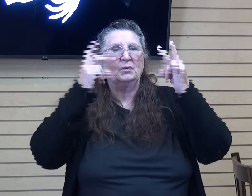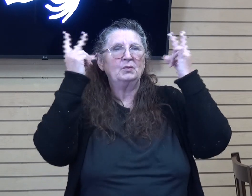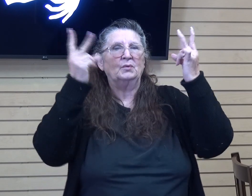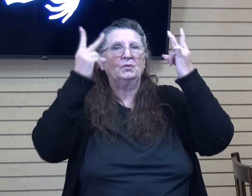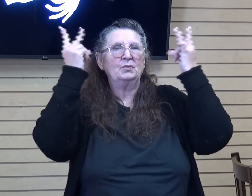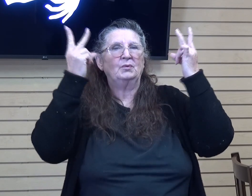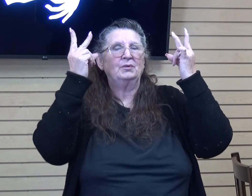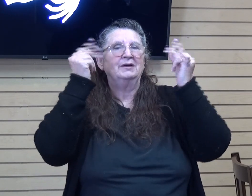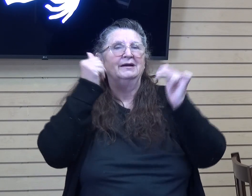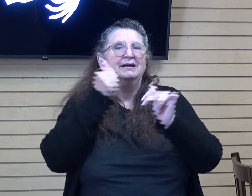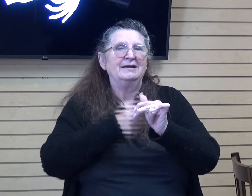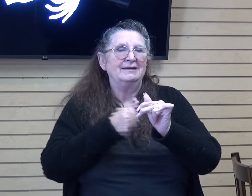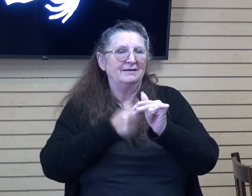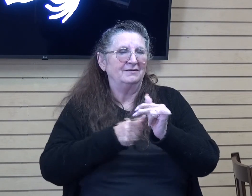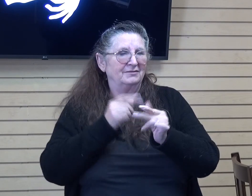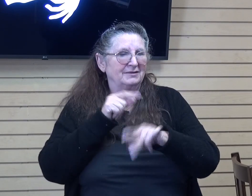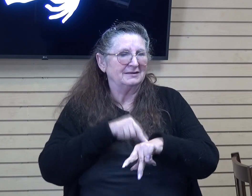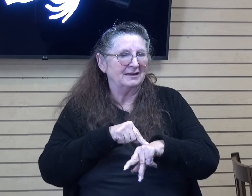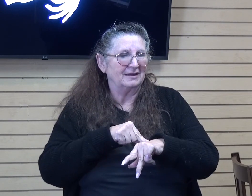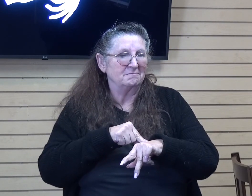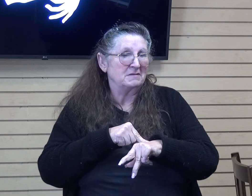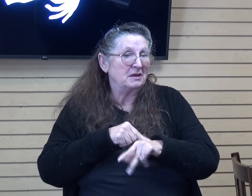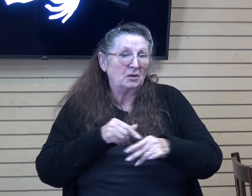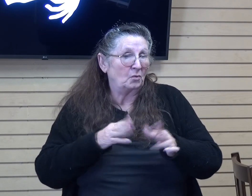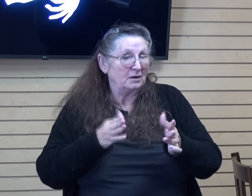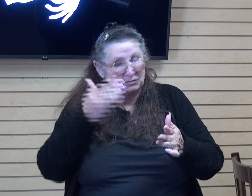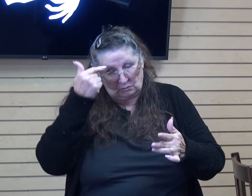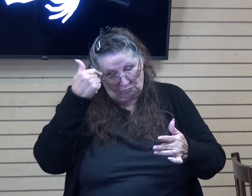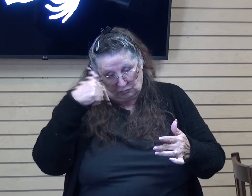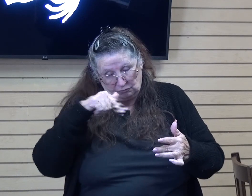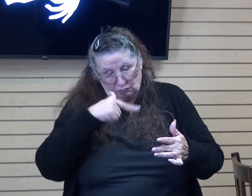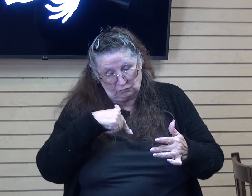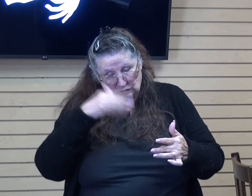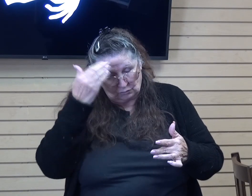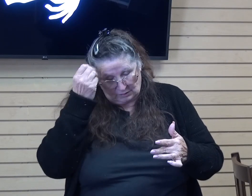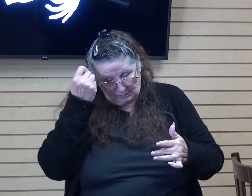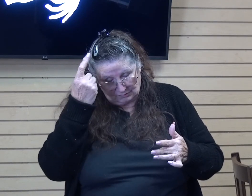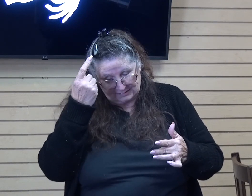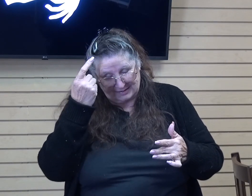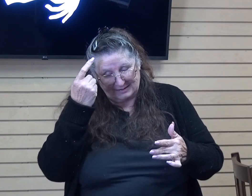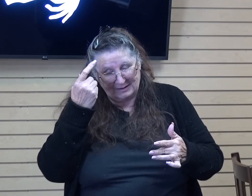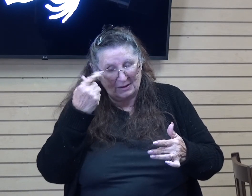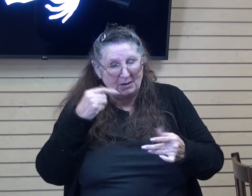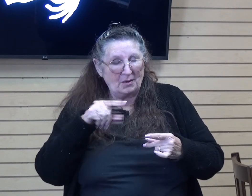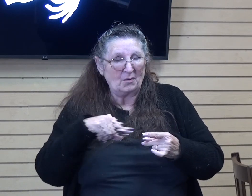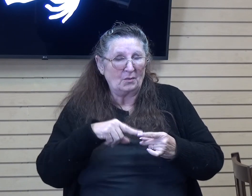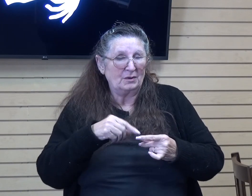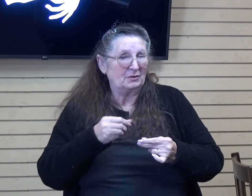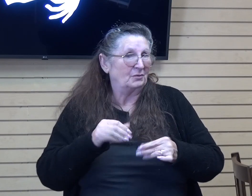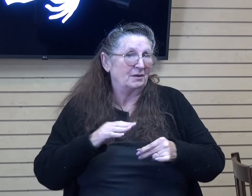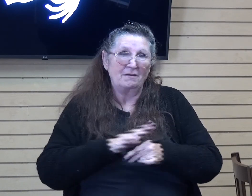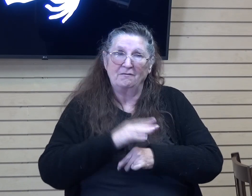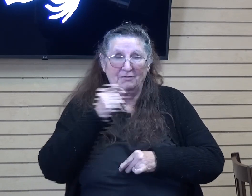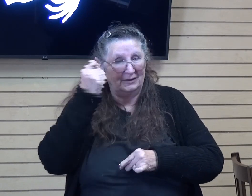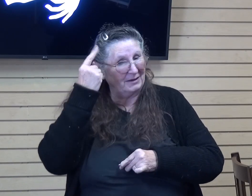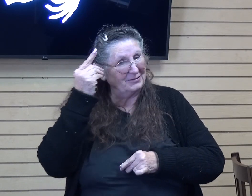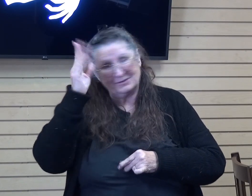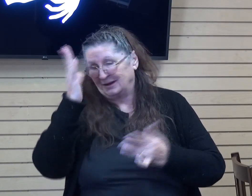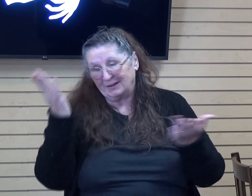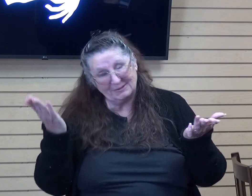Sometimes in ways we may not understand, but hey, when do we actually ever fully understand God? So his ways